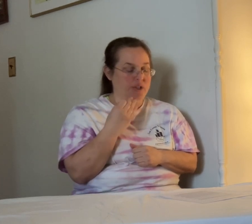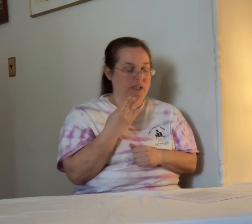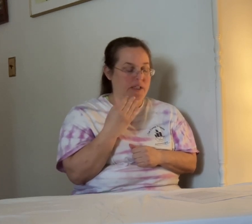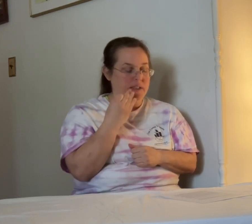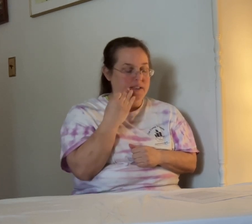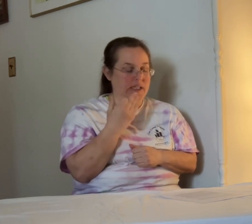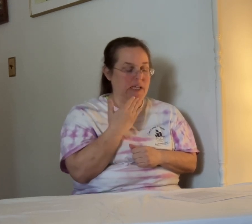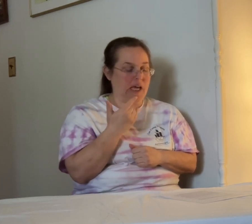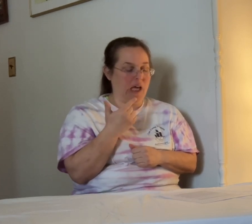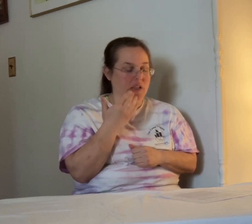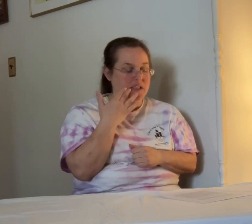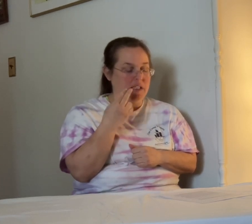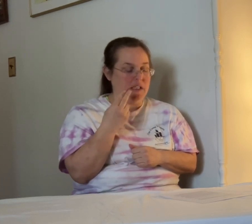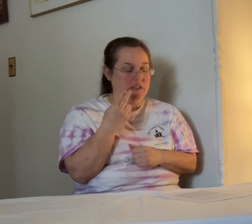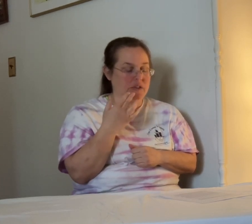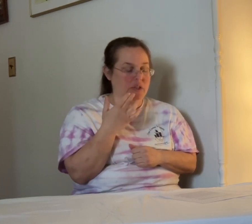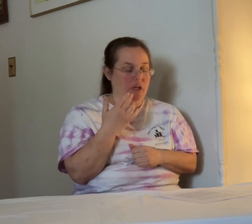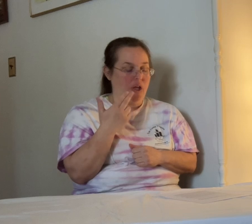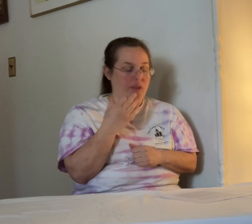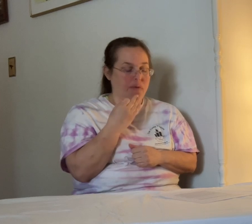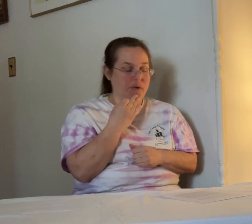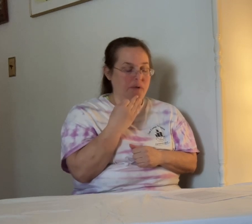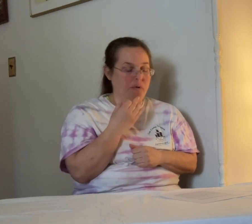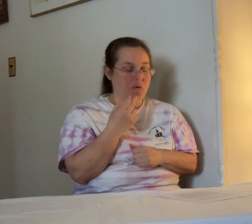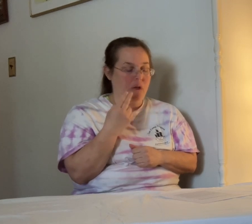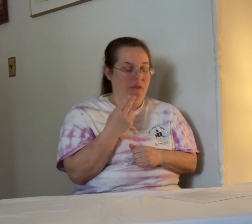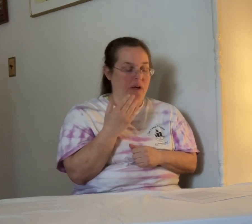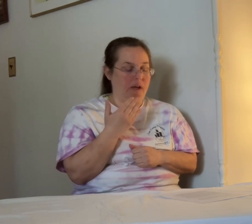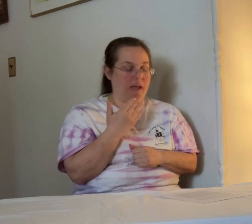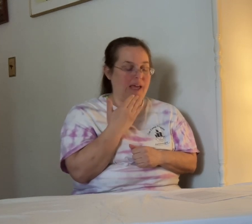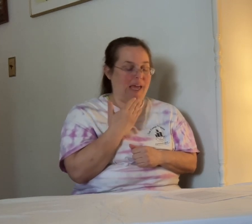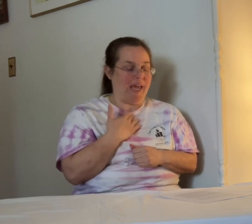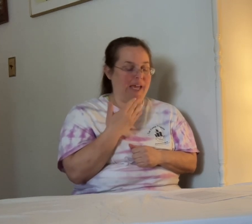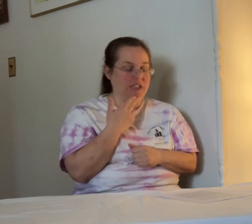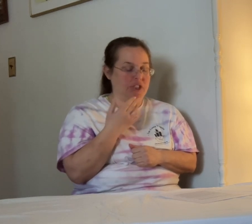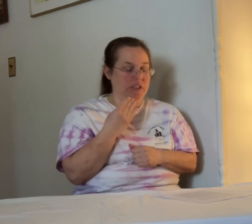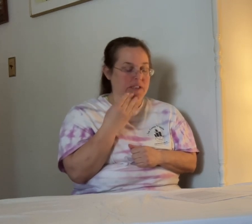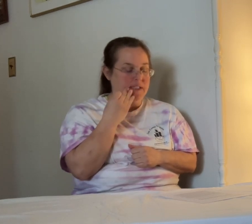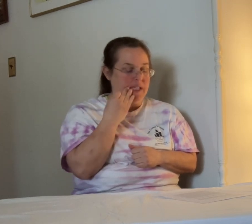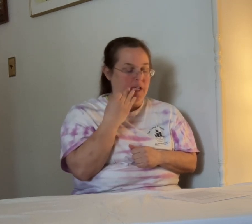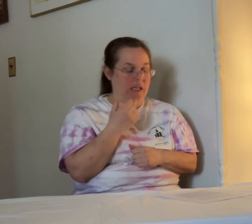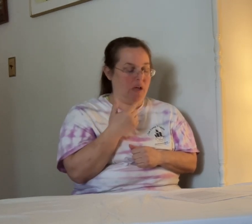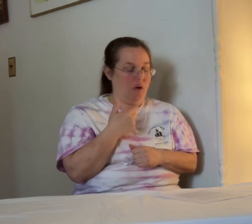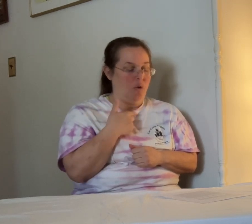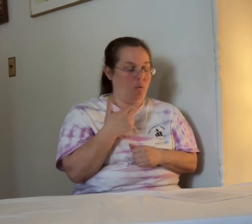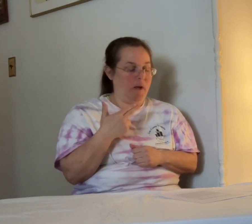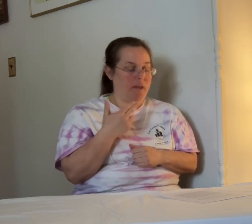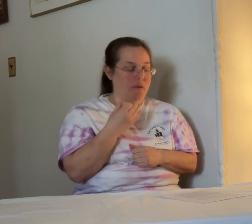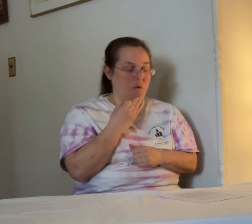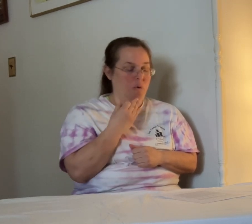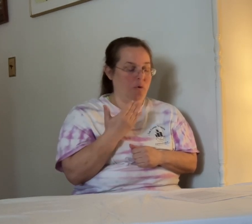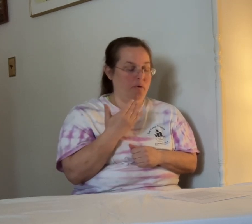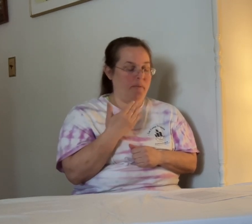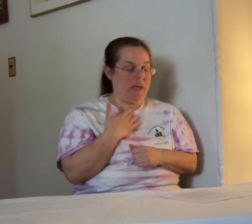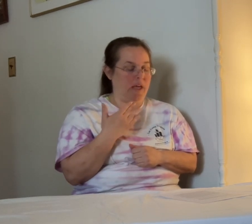in-person CLTs through the agency with whom it